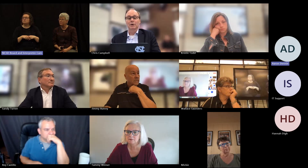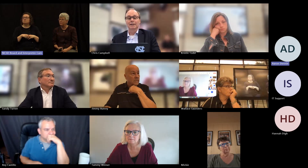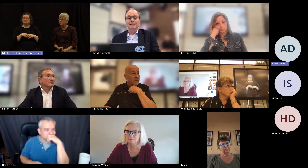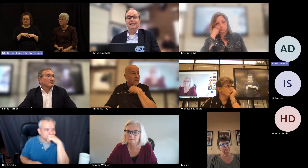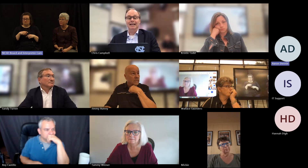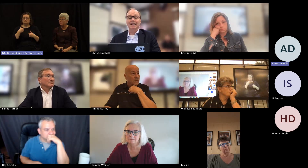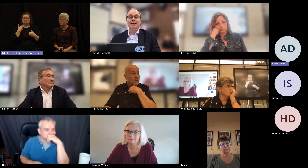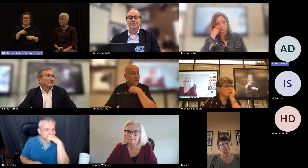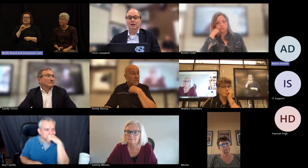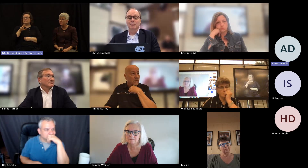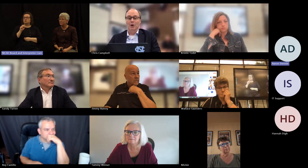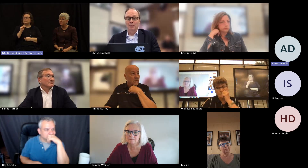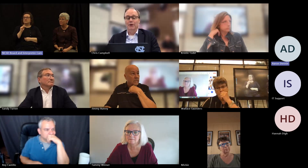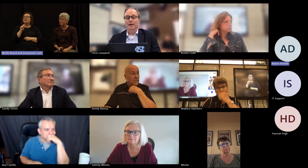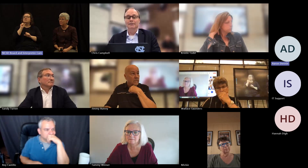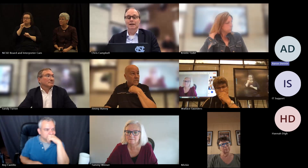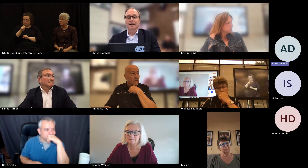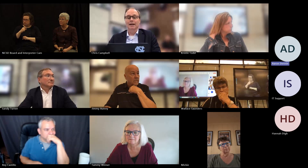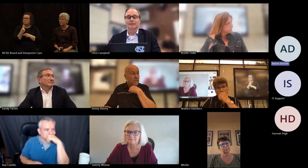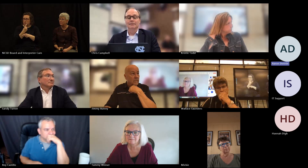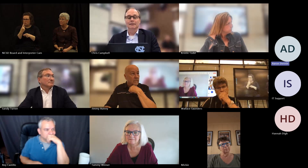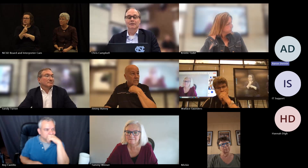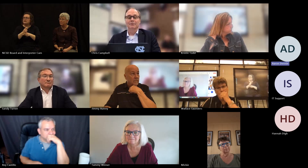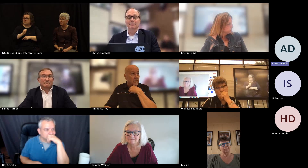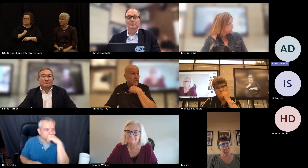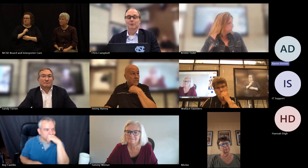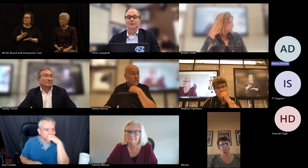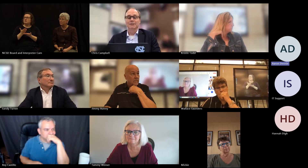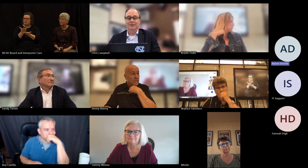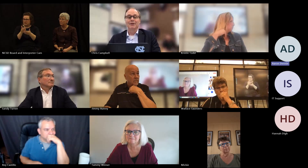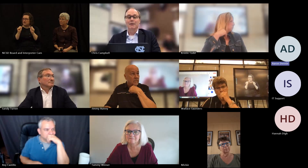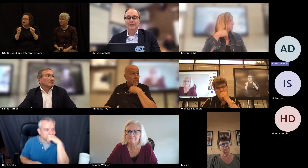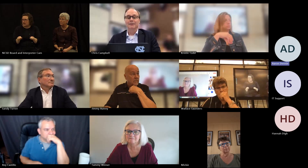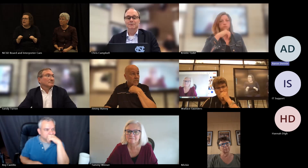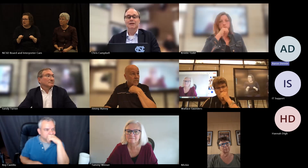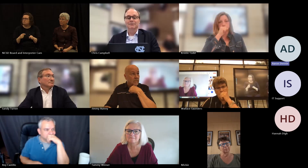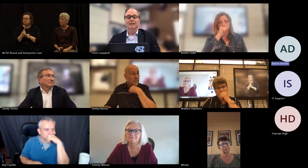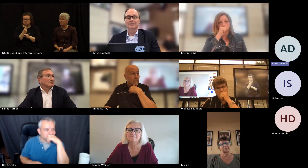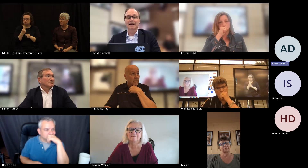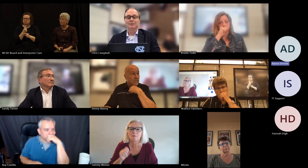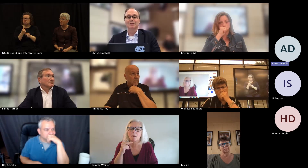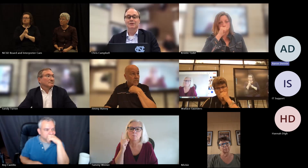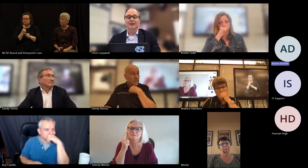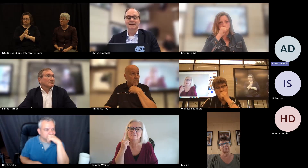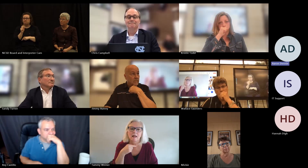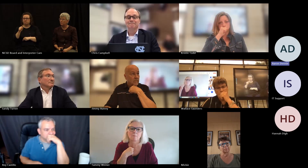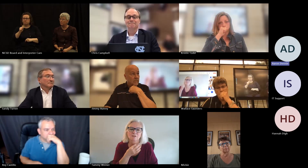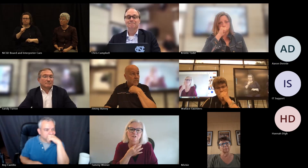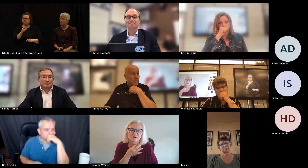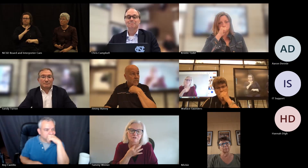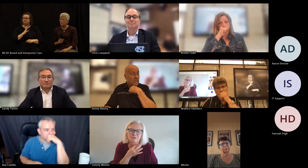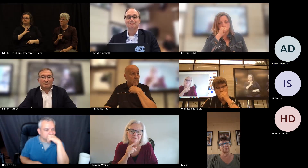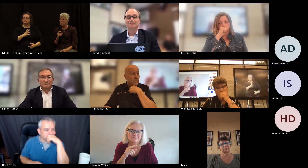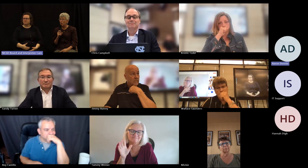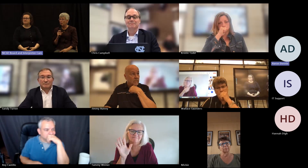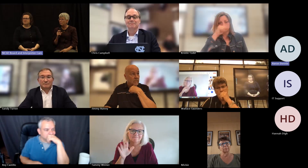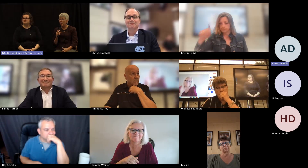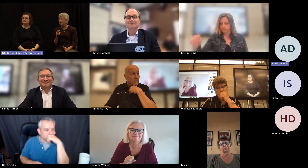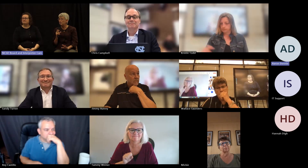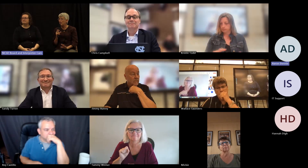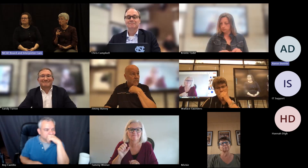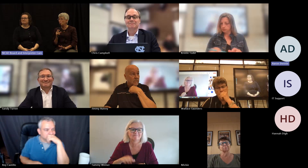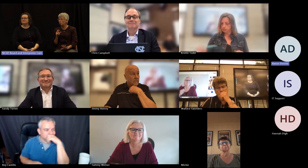this is Chris. It is appropriate and for someone to self-nominate themselves. That is absolutely fine.